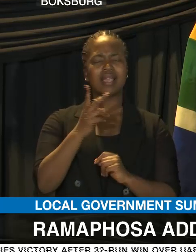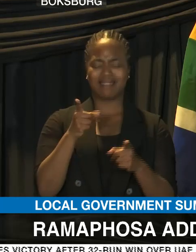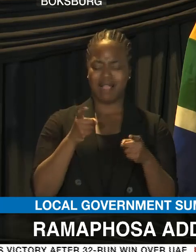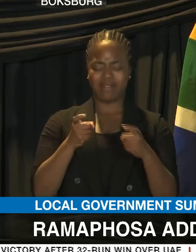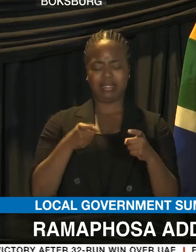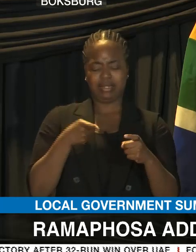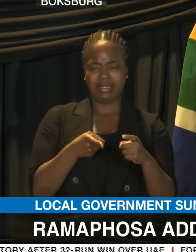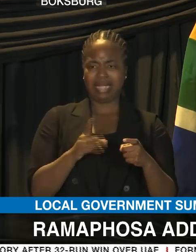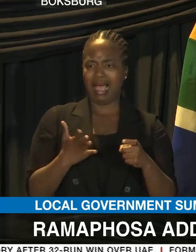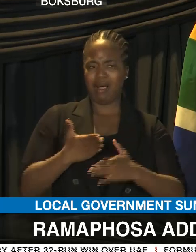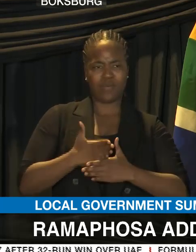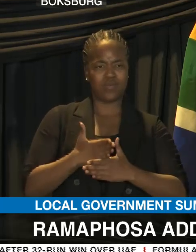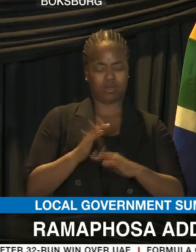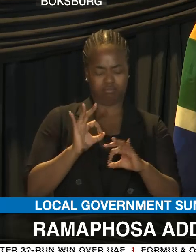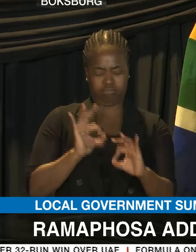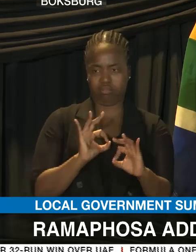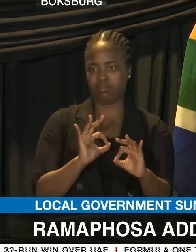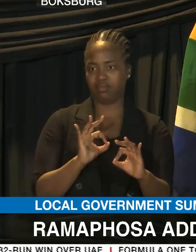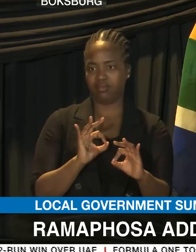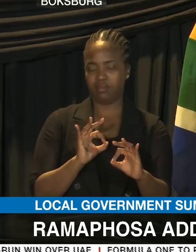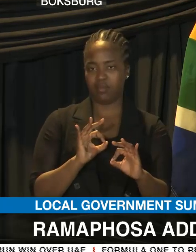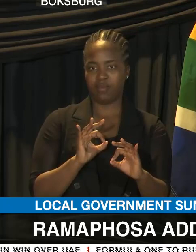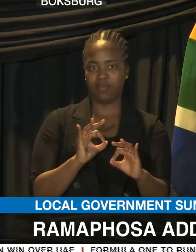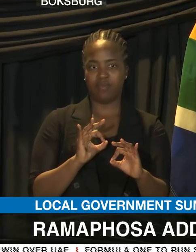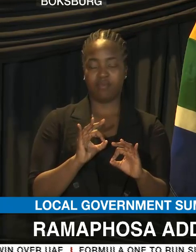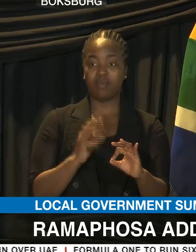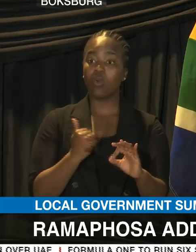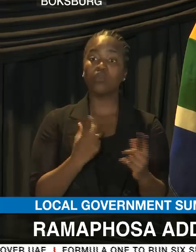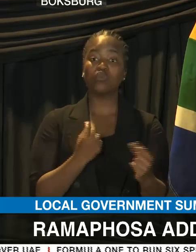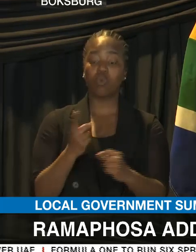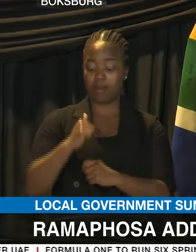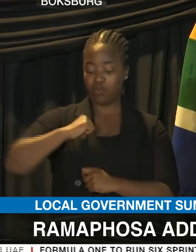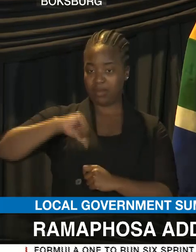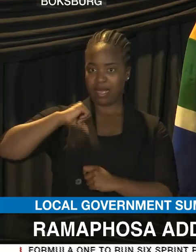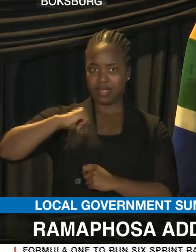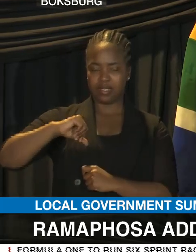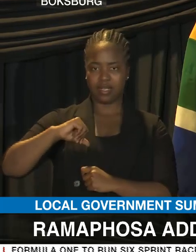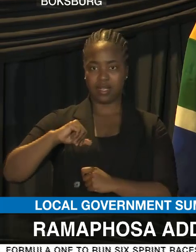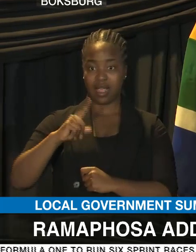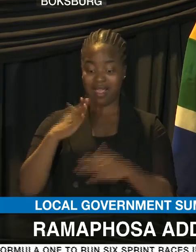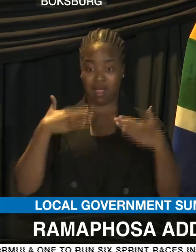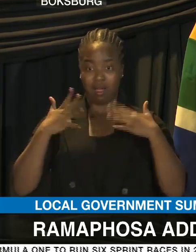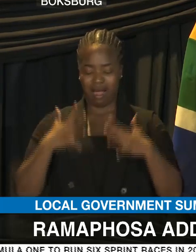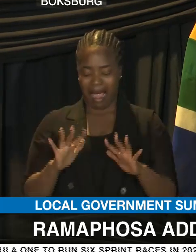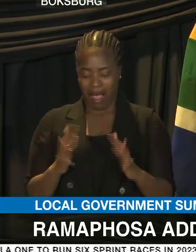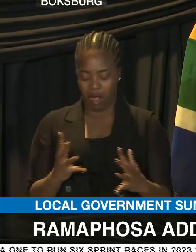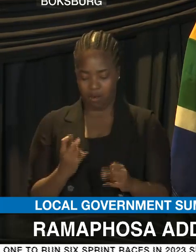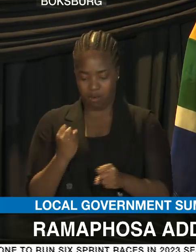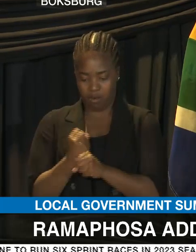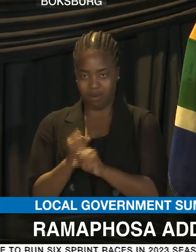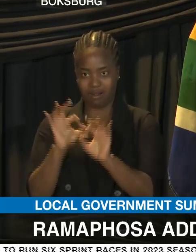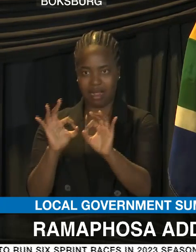governance and also professionalizing municipal administration,